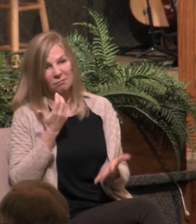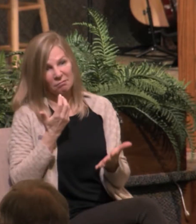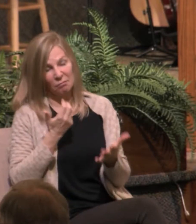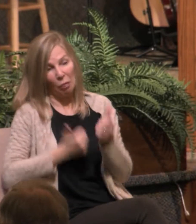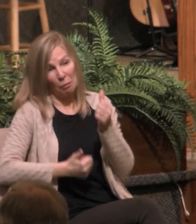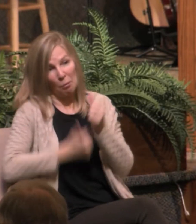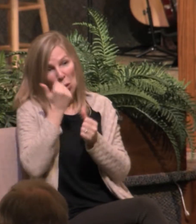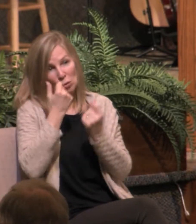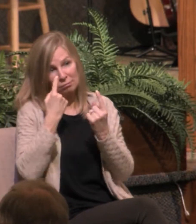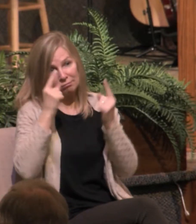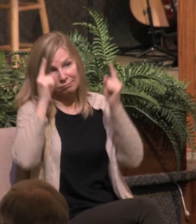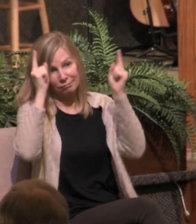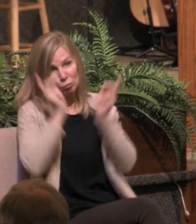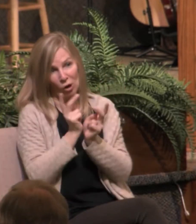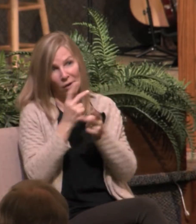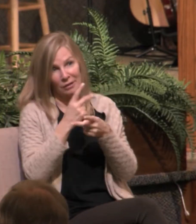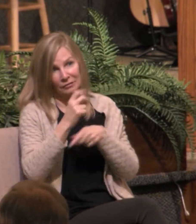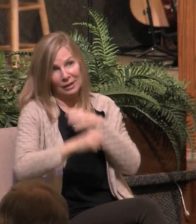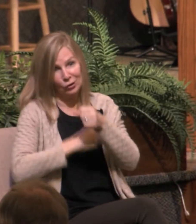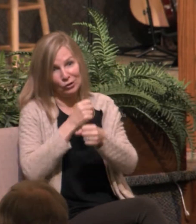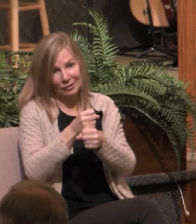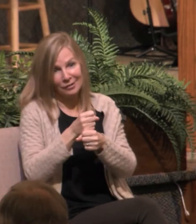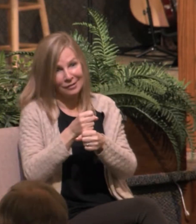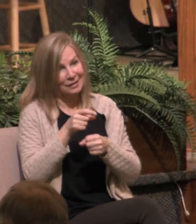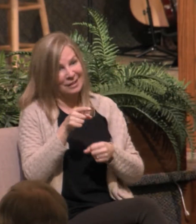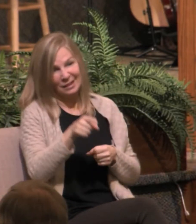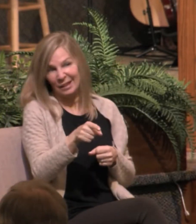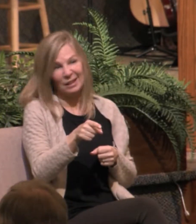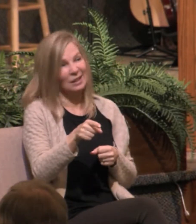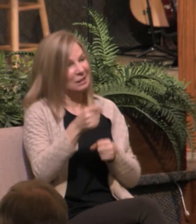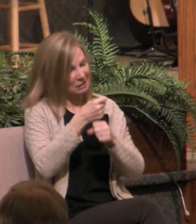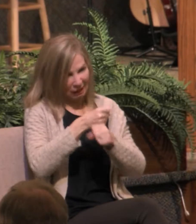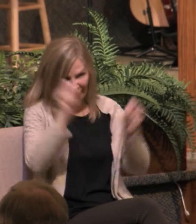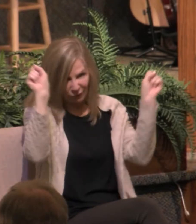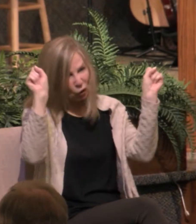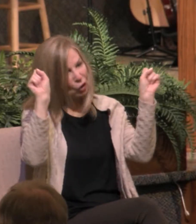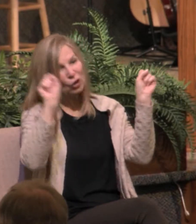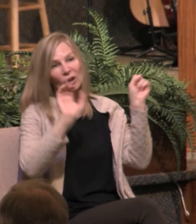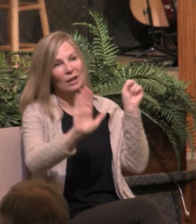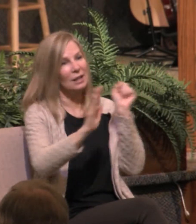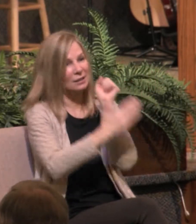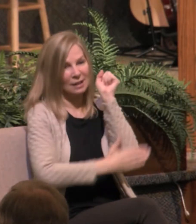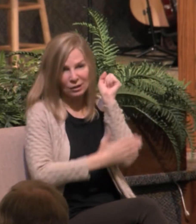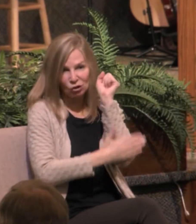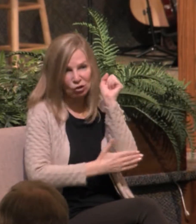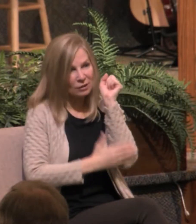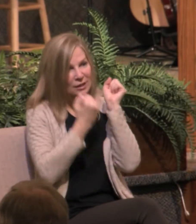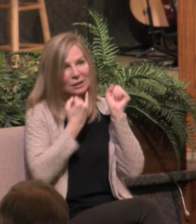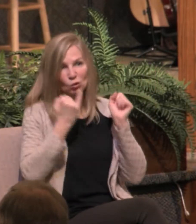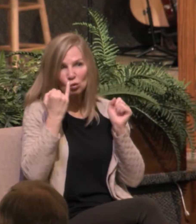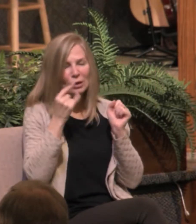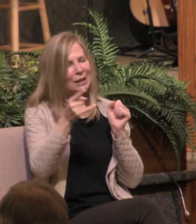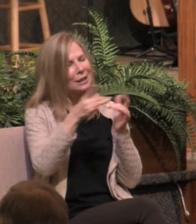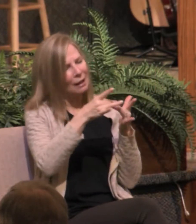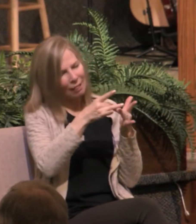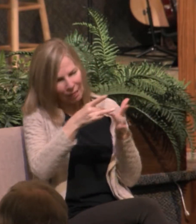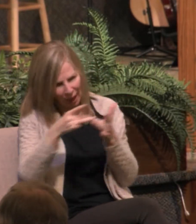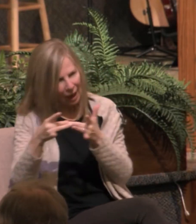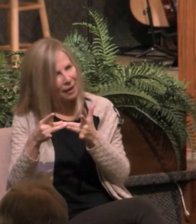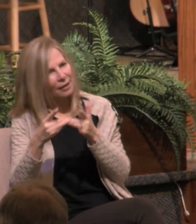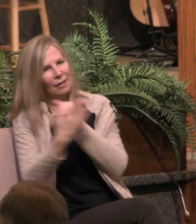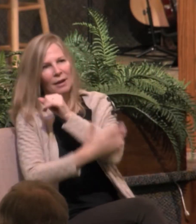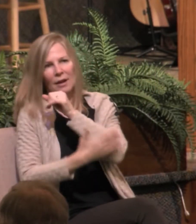years of his life. This is when he was the deliverer of the nation of Israel. He was the leader of the nation of